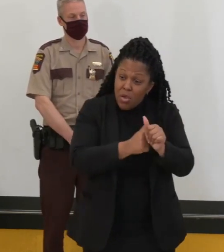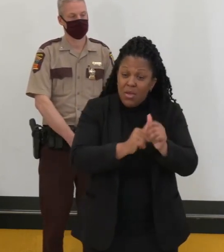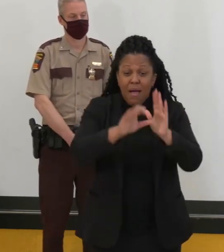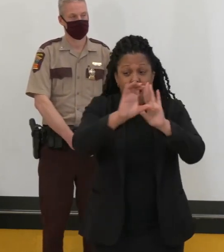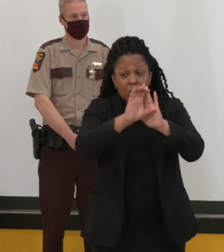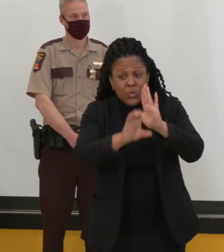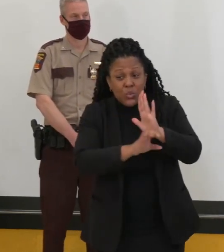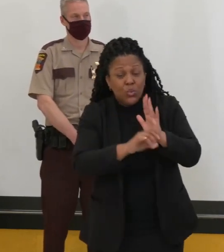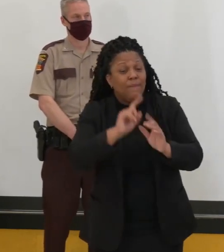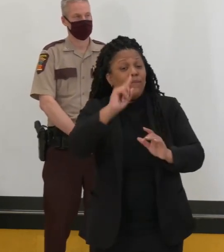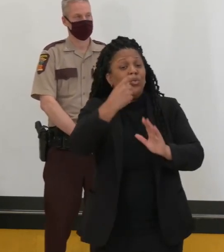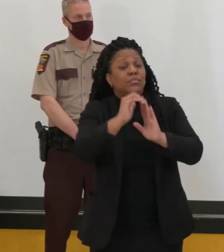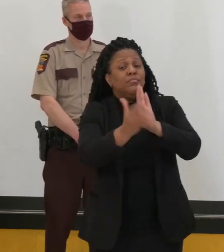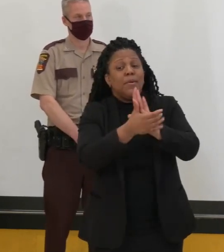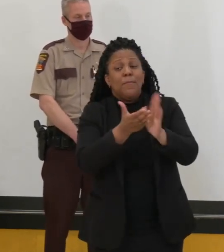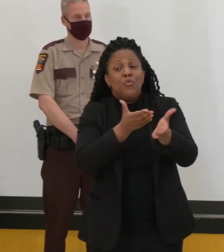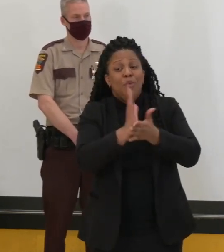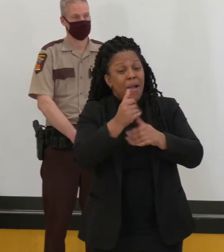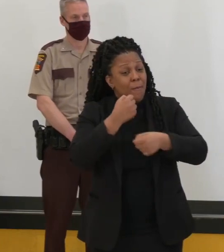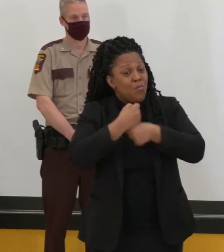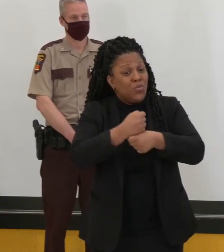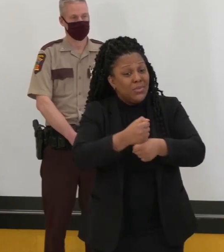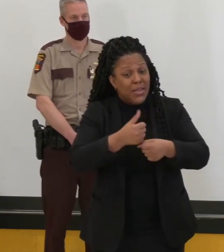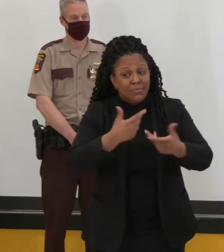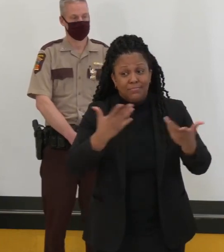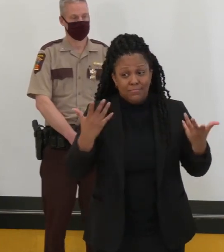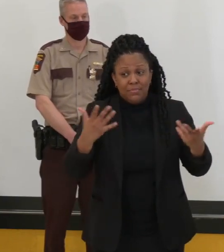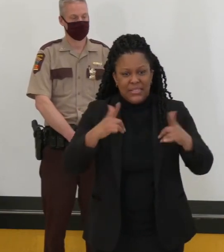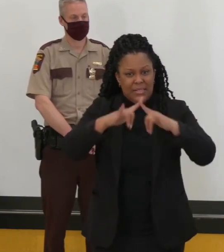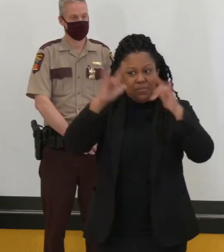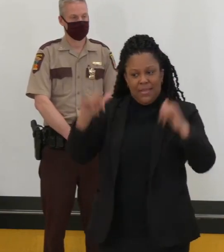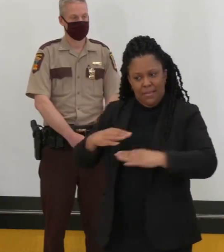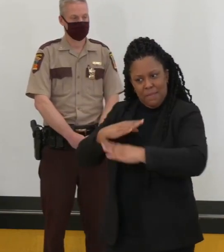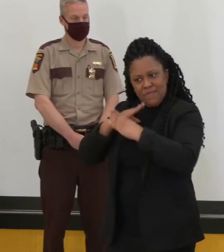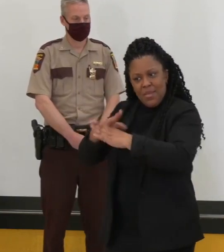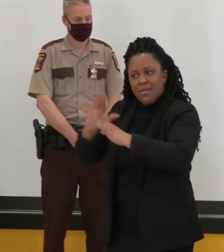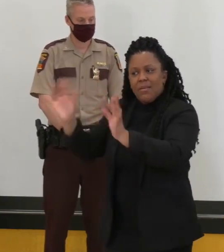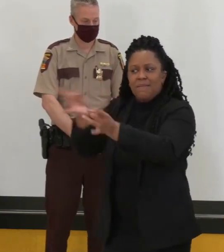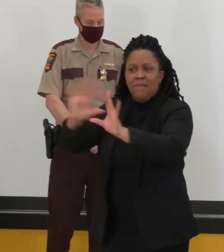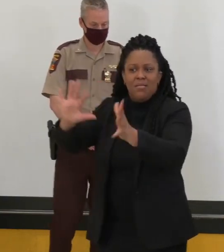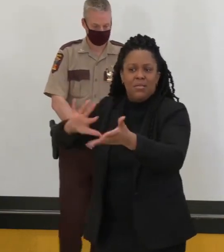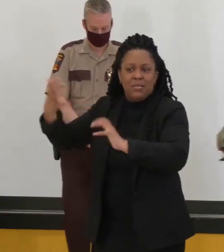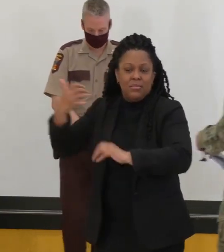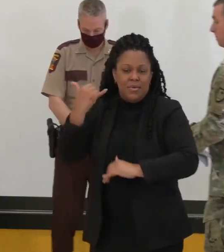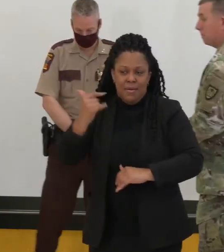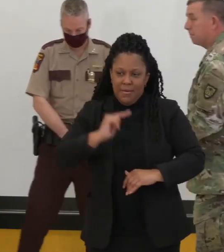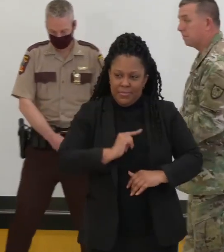First Amendment rights. I'll turn it over to Commissioner Harrington at this time.